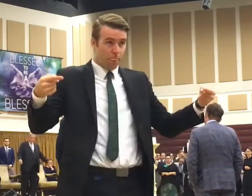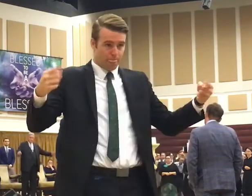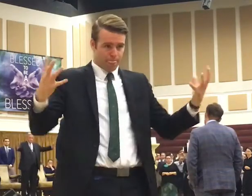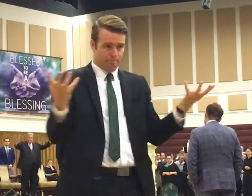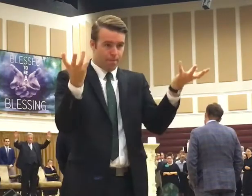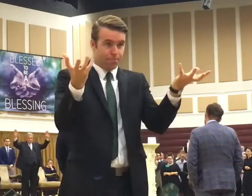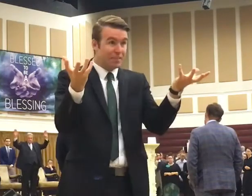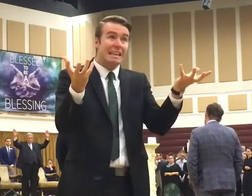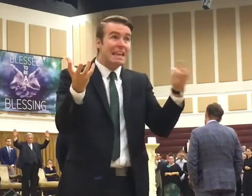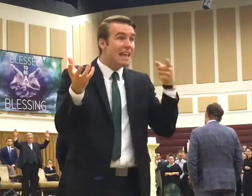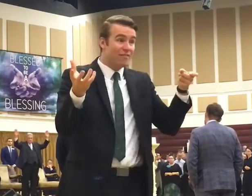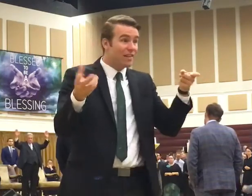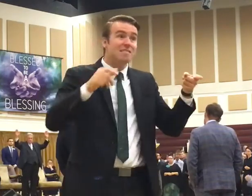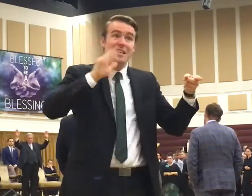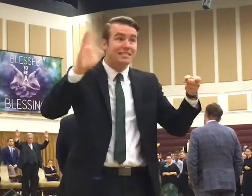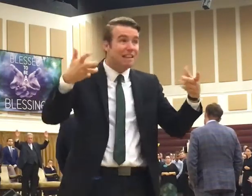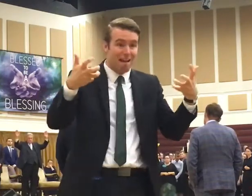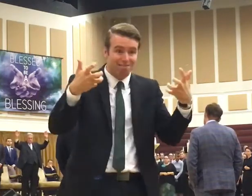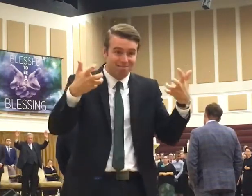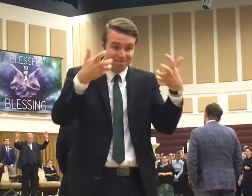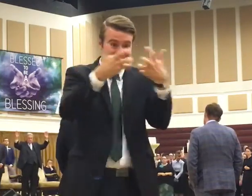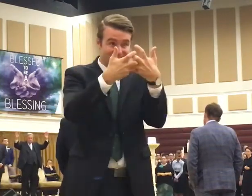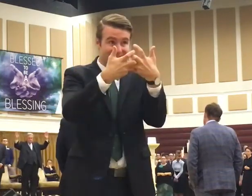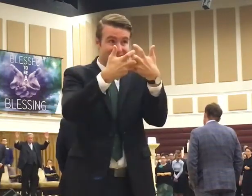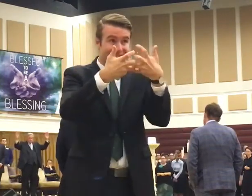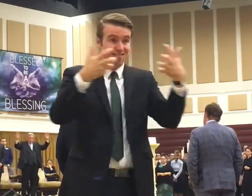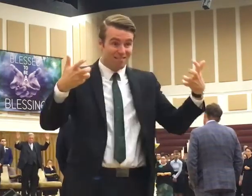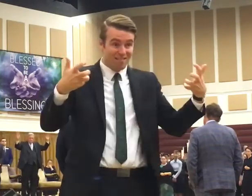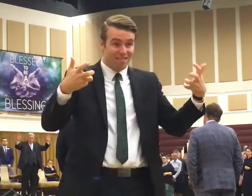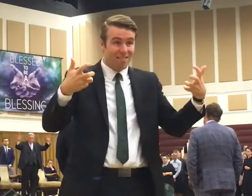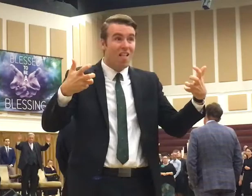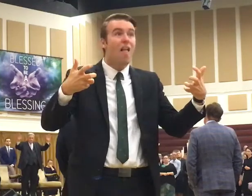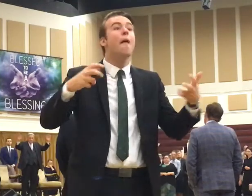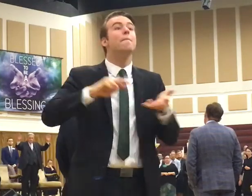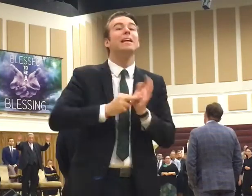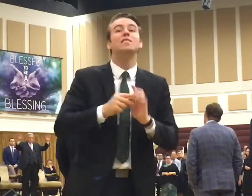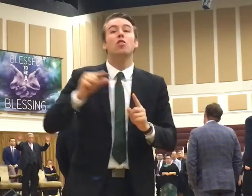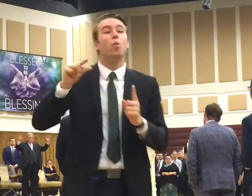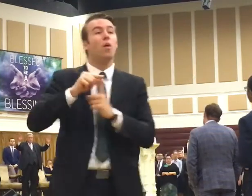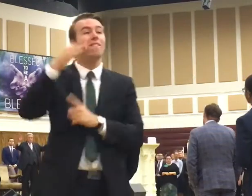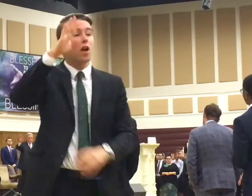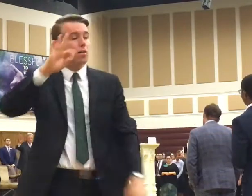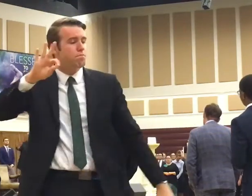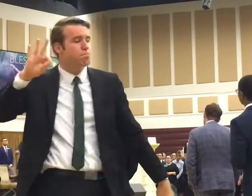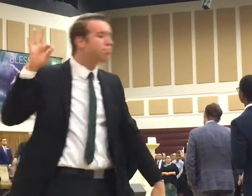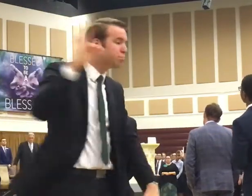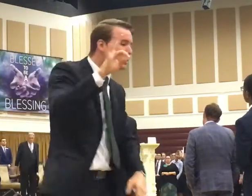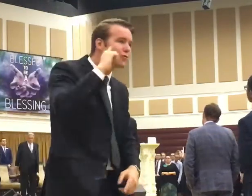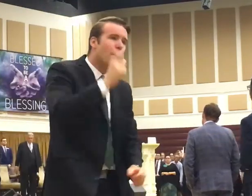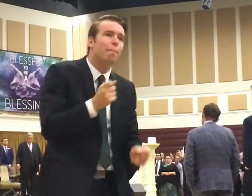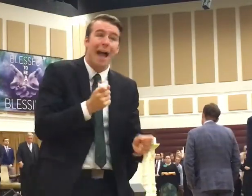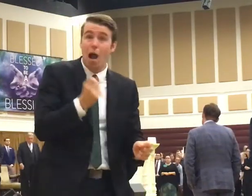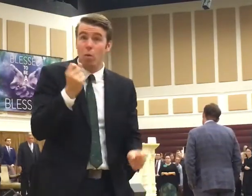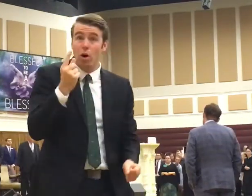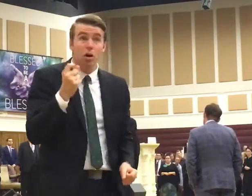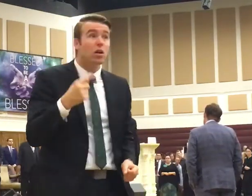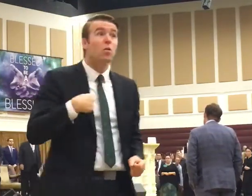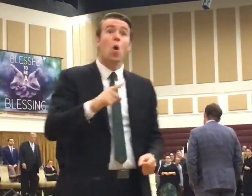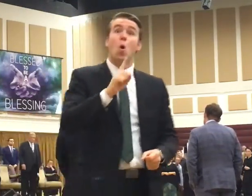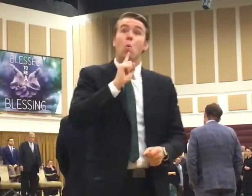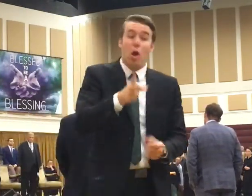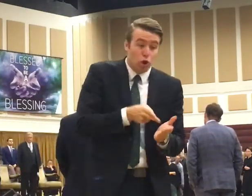up to the Logos, then the Rhema speaks to that power. You want to talk about real